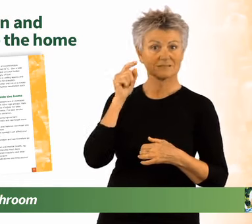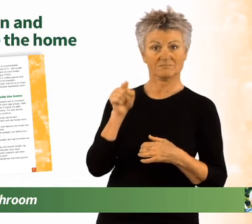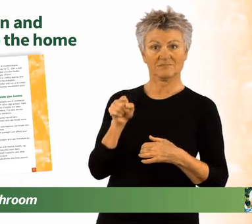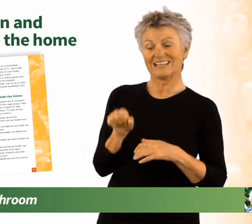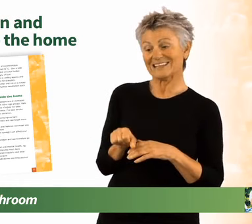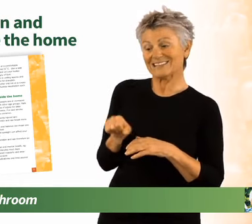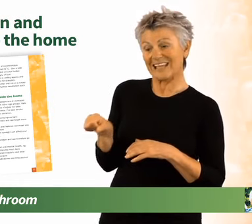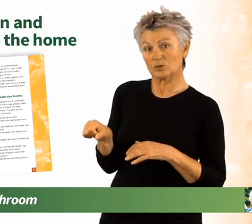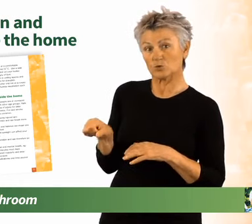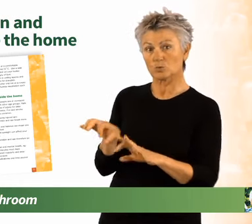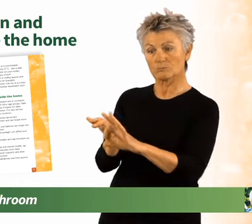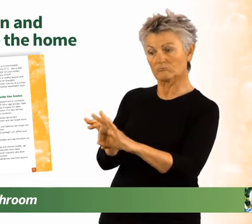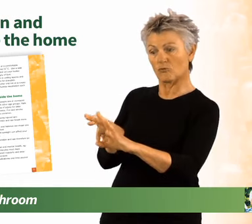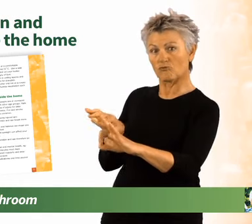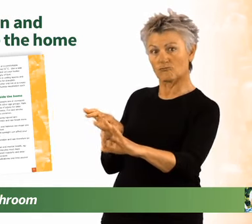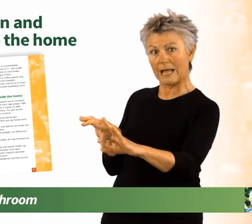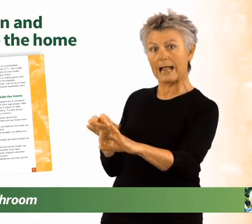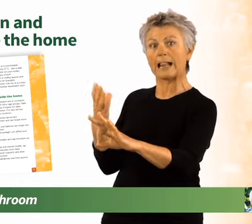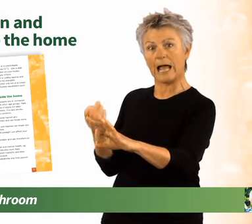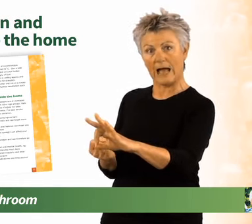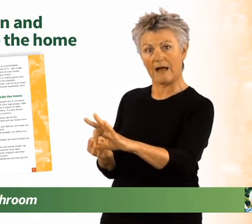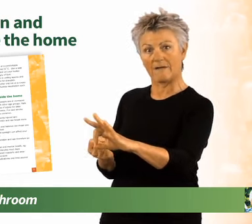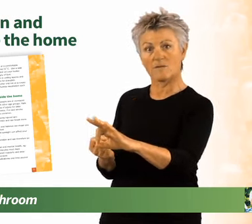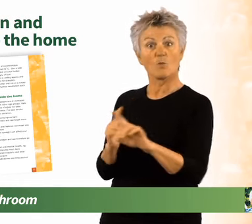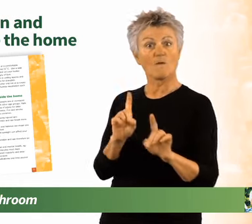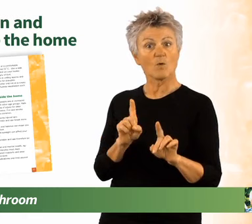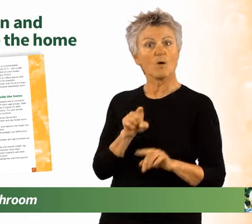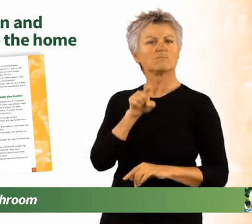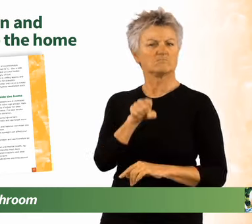Install grab rails by bath, shower and toilet.